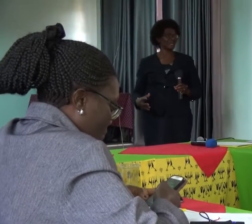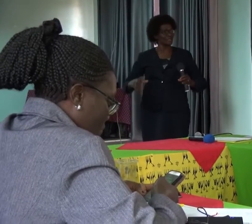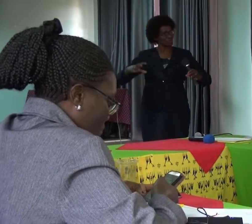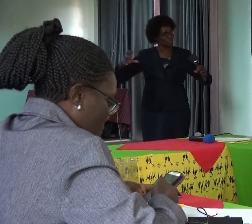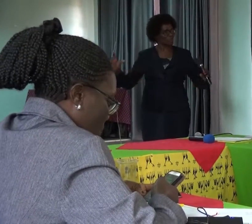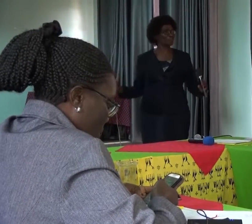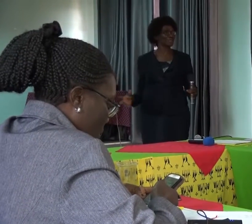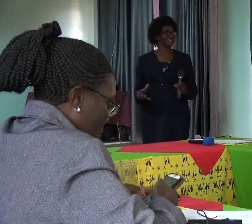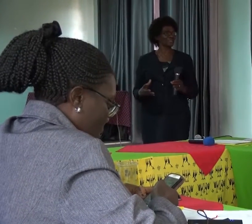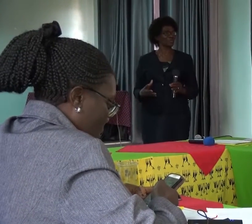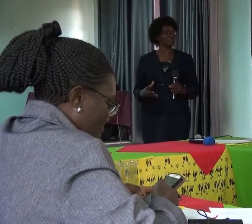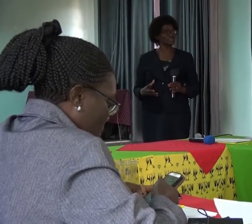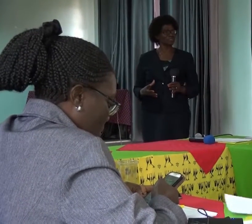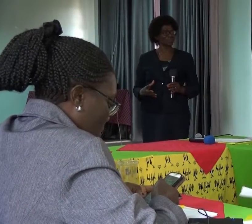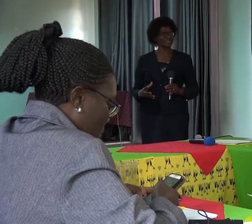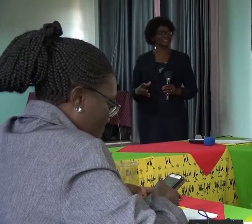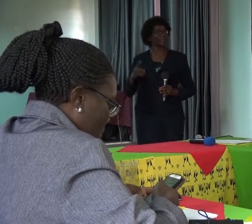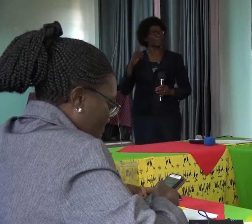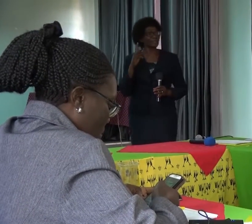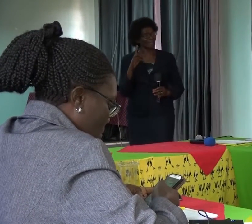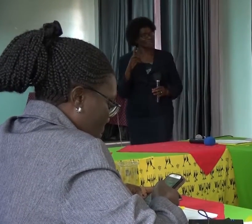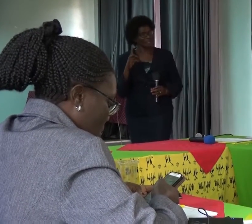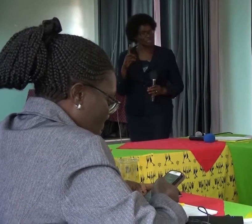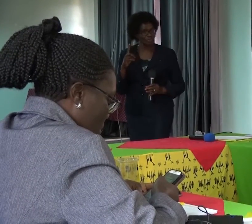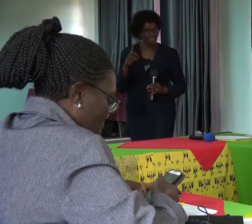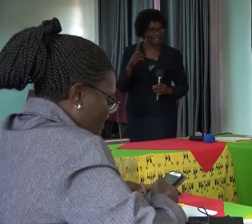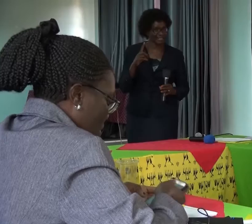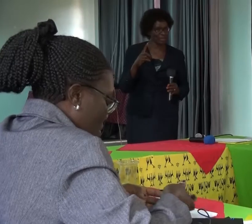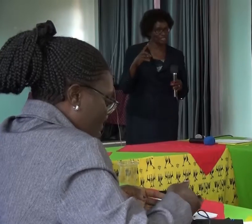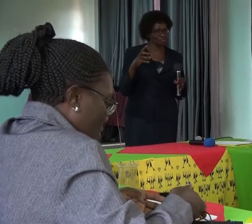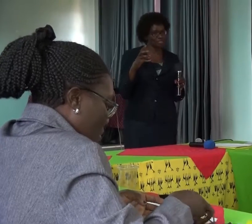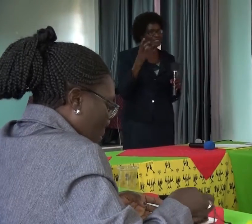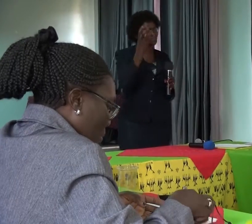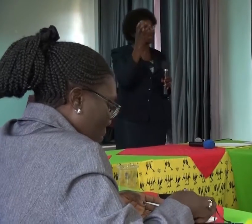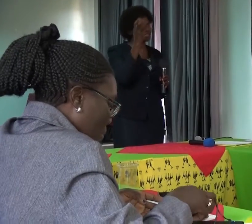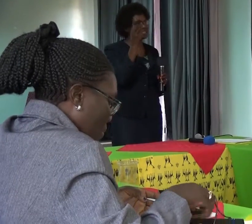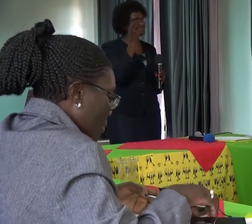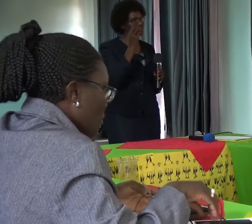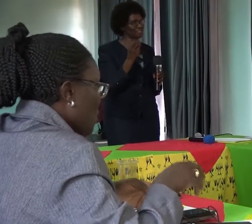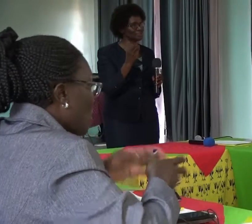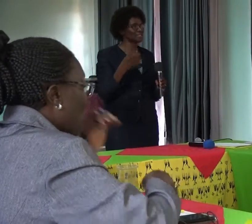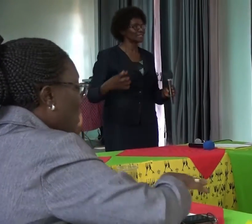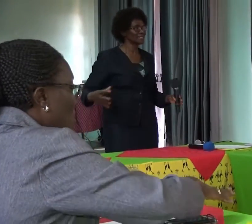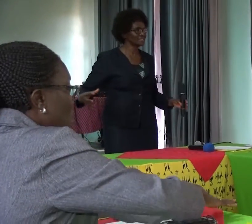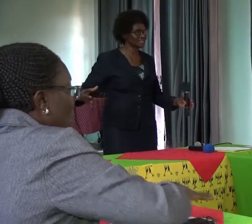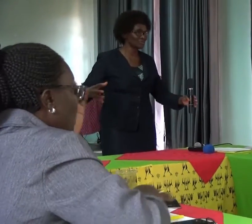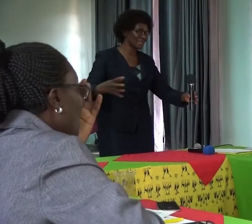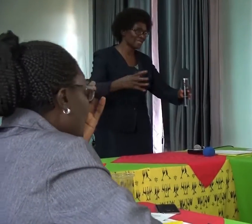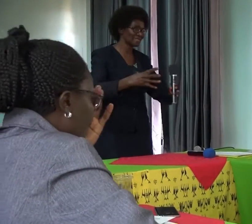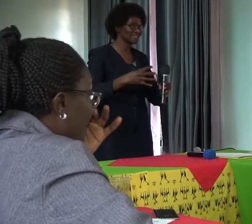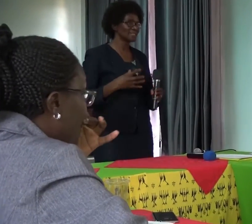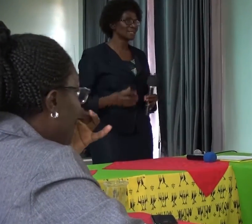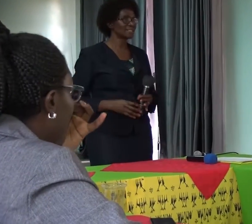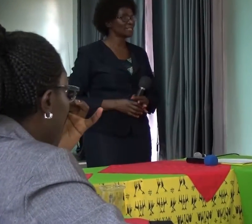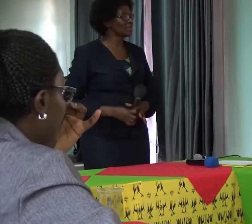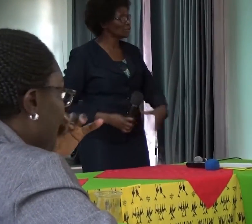teacher will comprise the community of practice. But they are not the only ones. They are the ones to get the key information, then sit with the